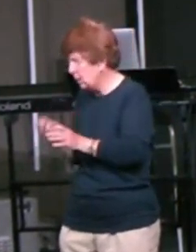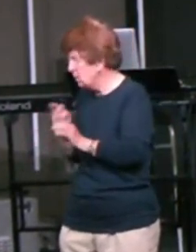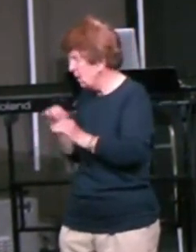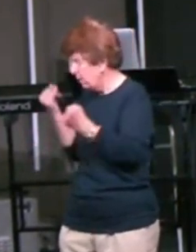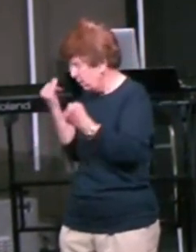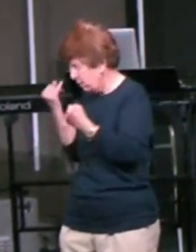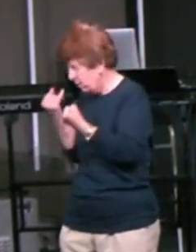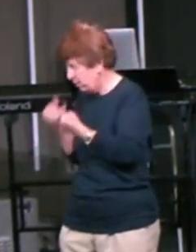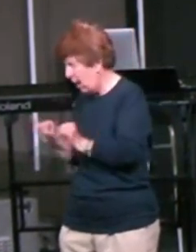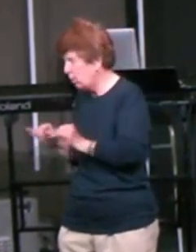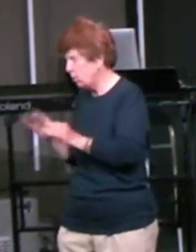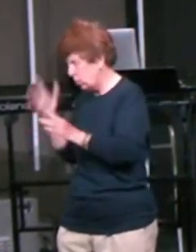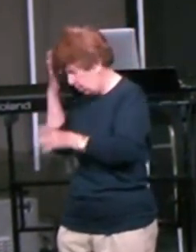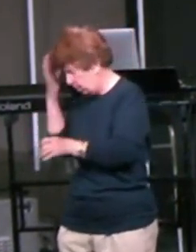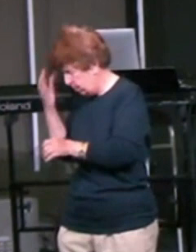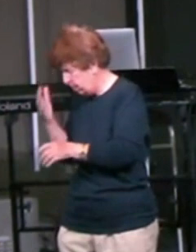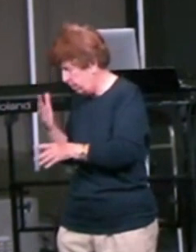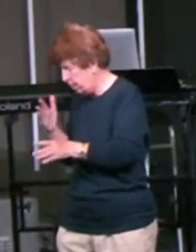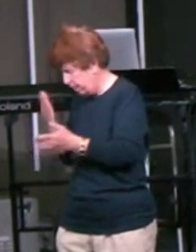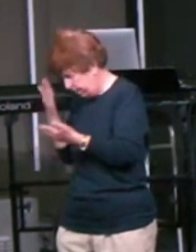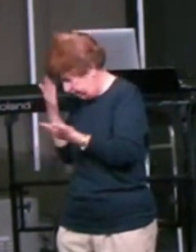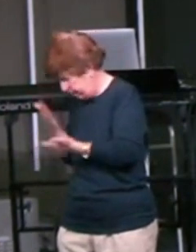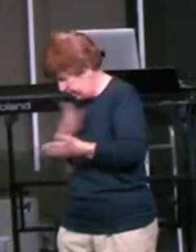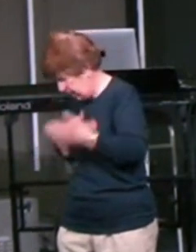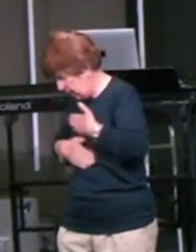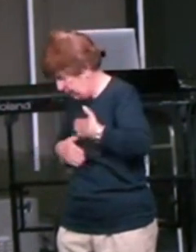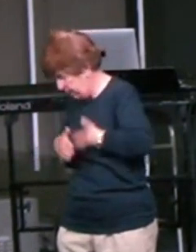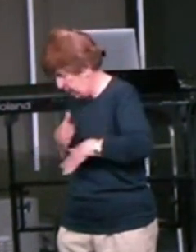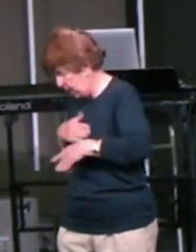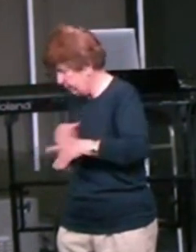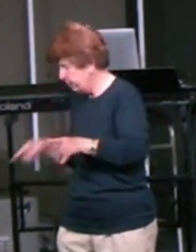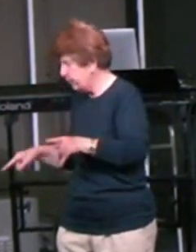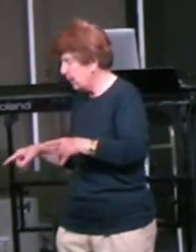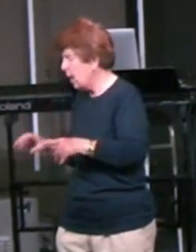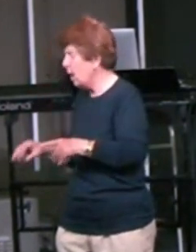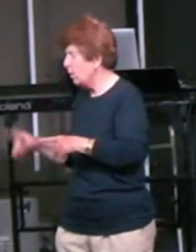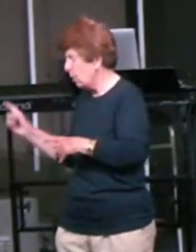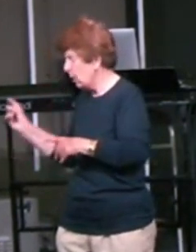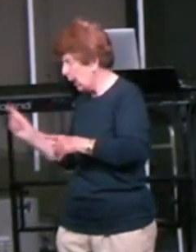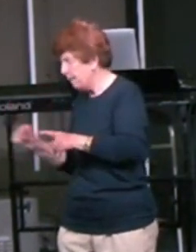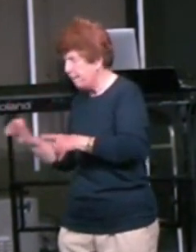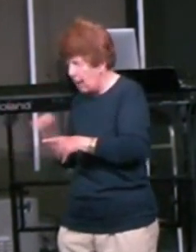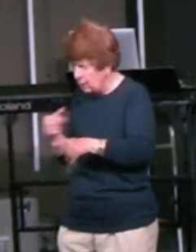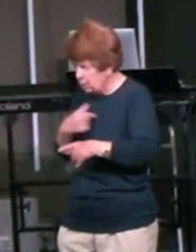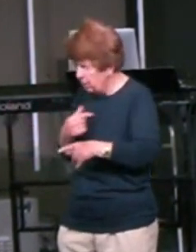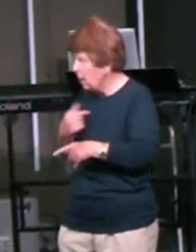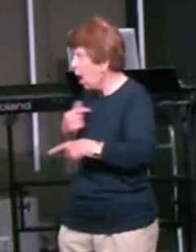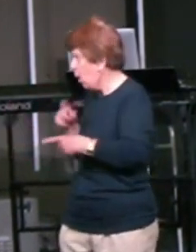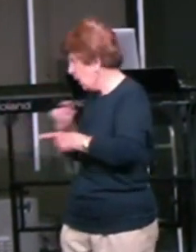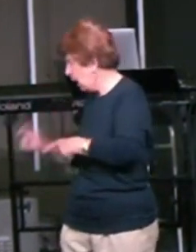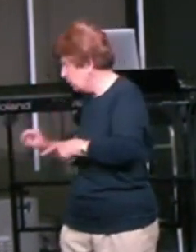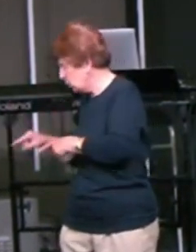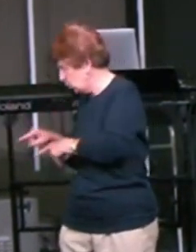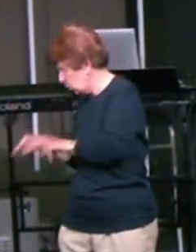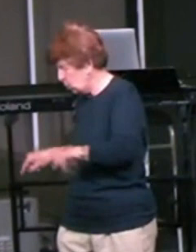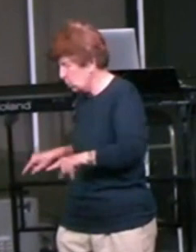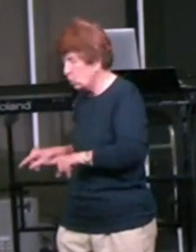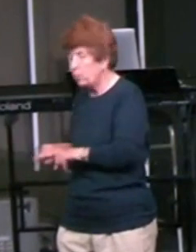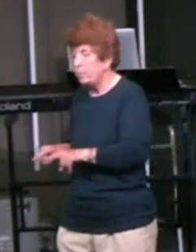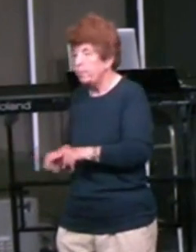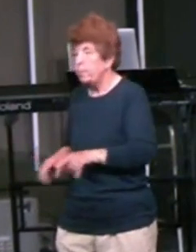them. Now return to me, and I will return to you, says the Lord of heaven's